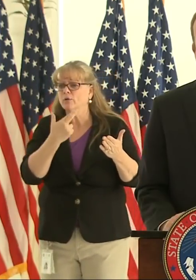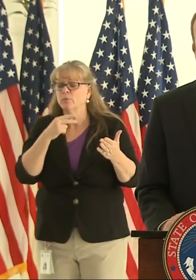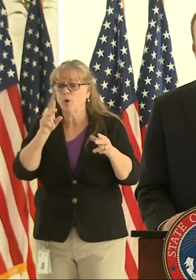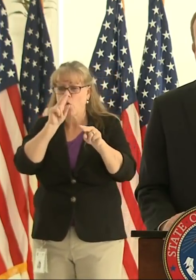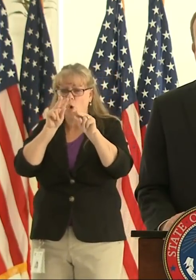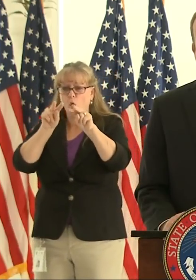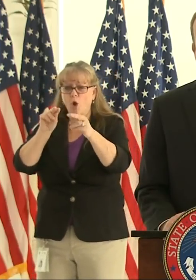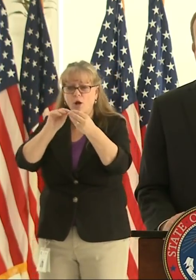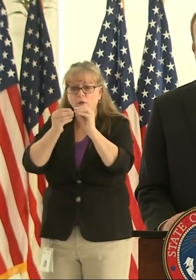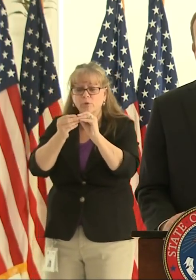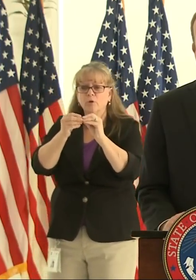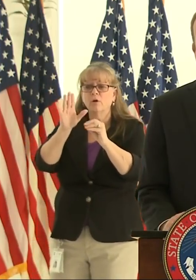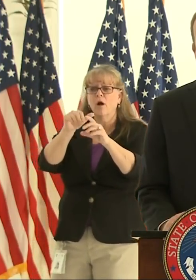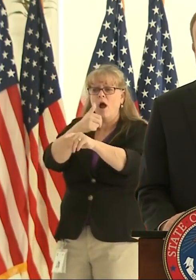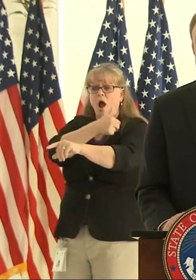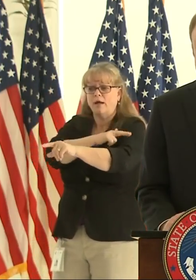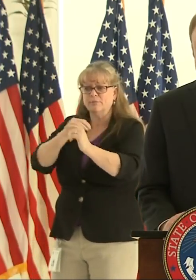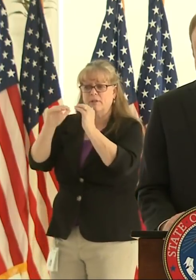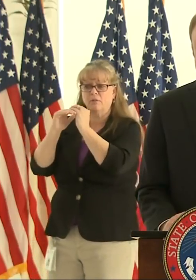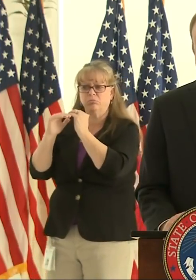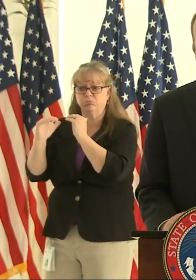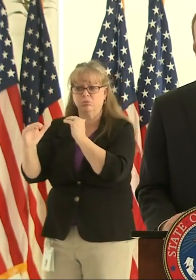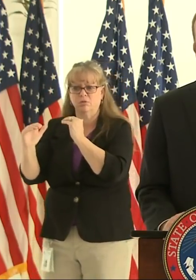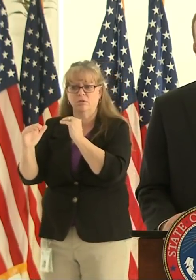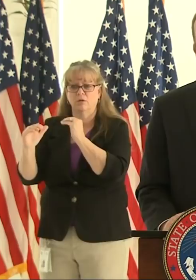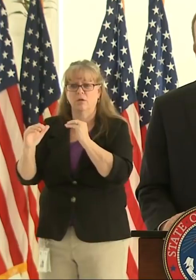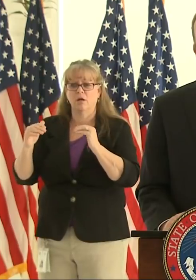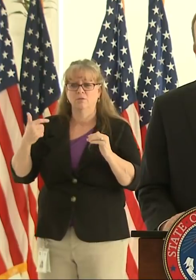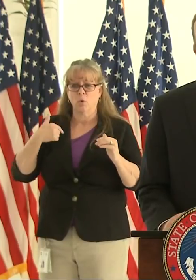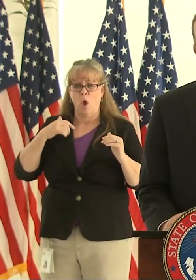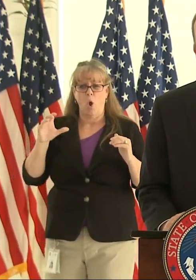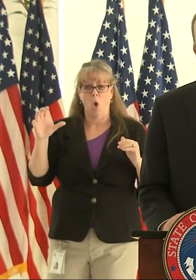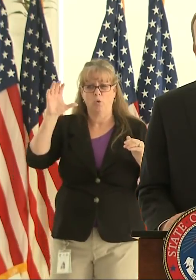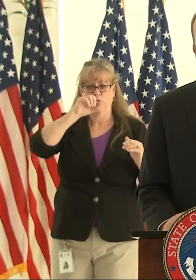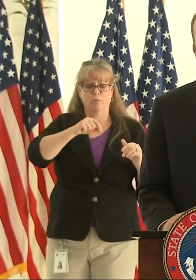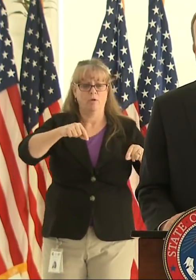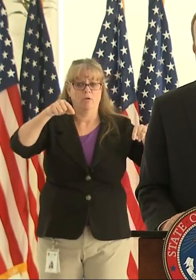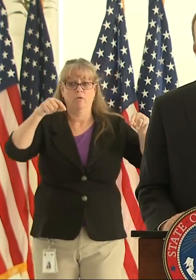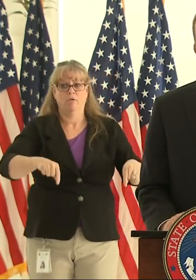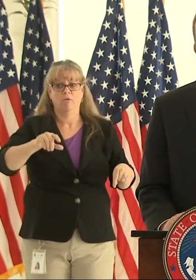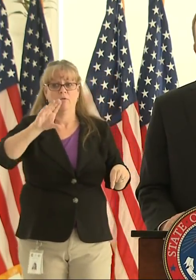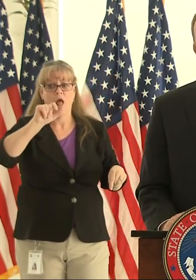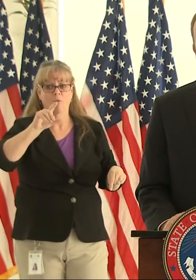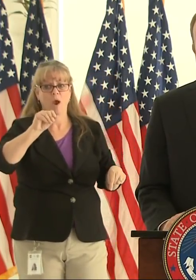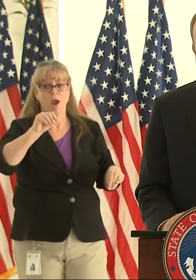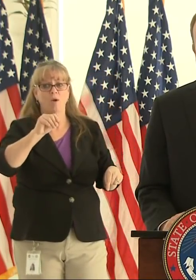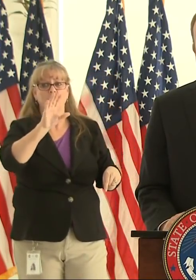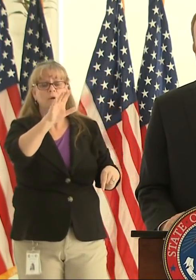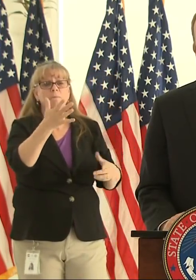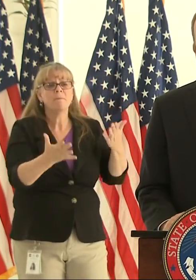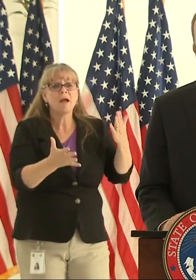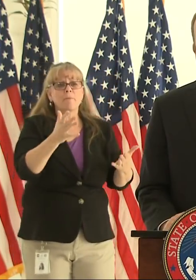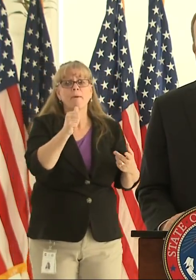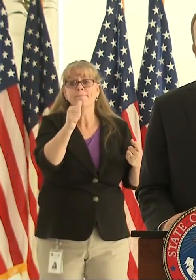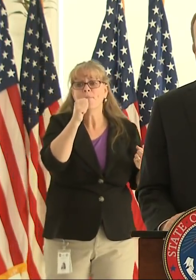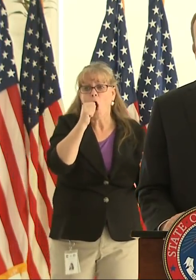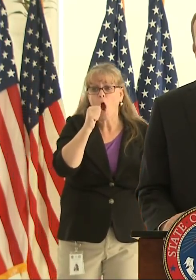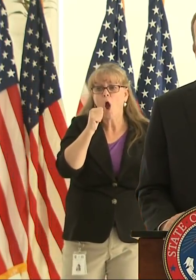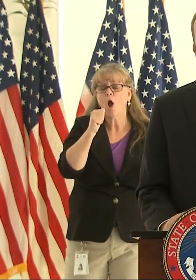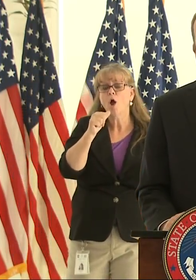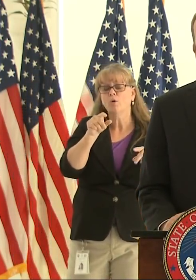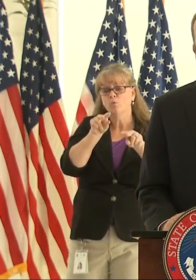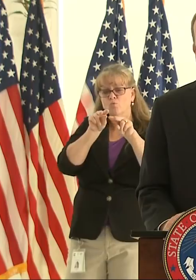capita, there are a lot of bar and restaurant owners who are probably watching this press conference. I know that you have a goal of mid-May for opening that back up, but what do